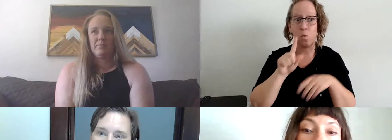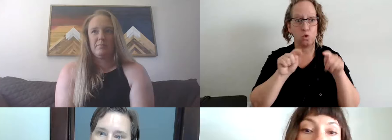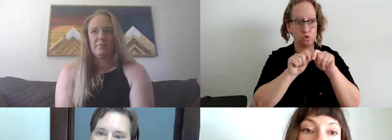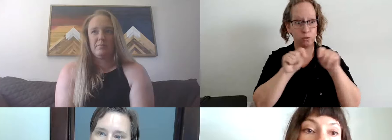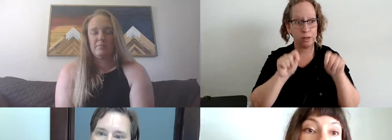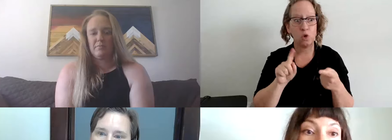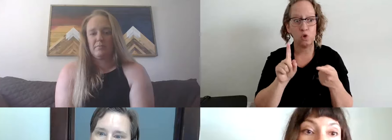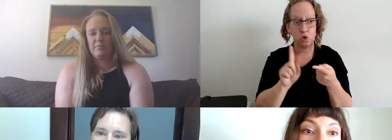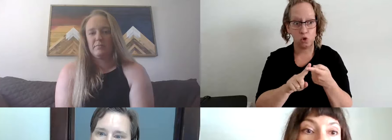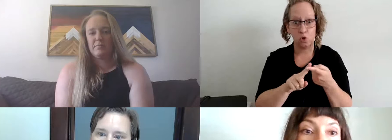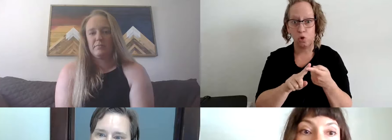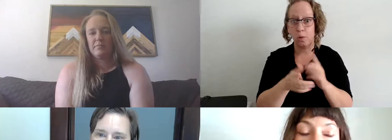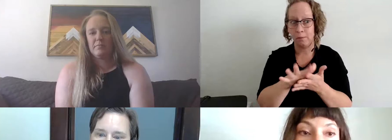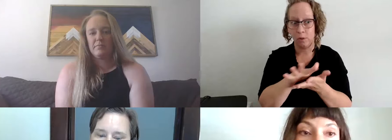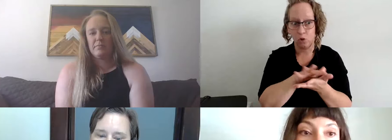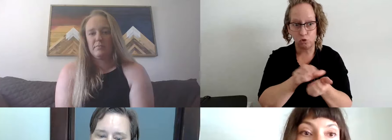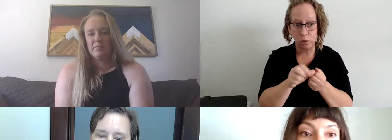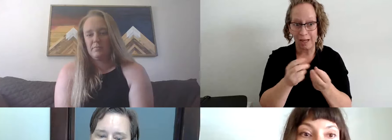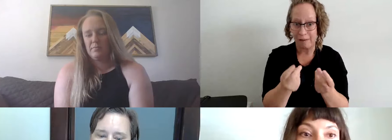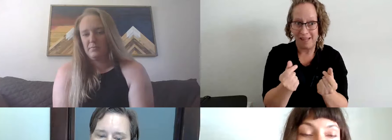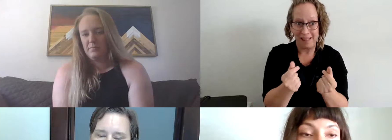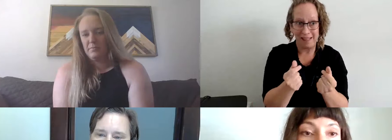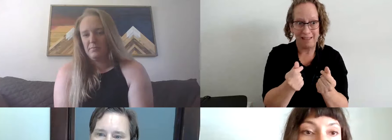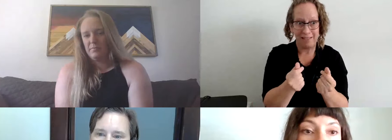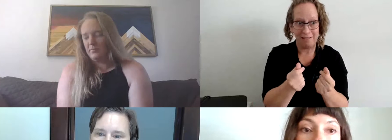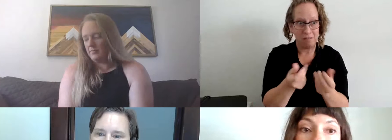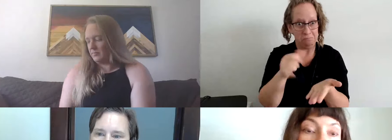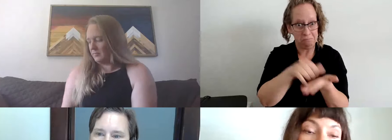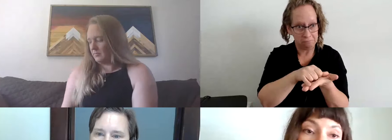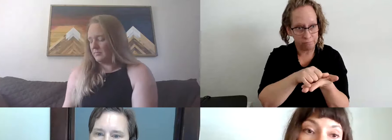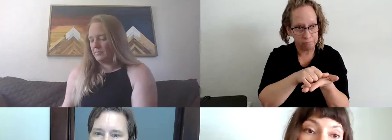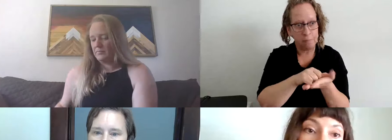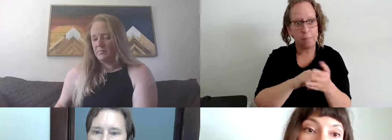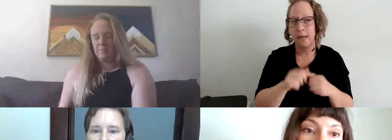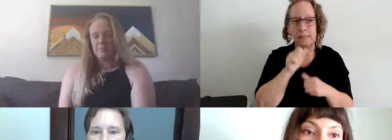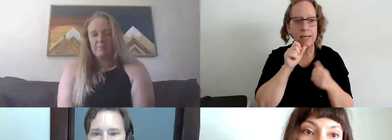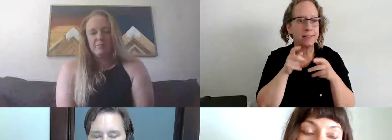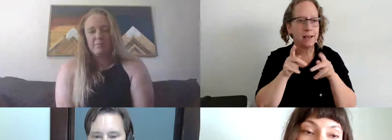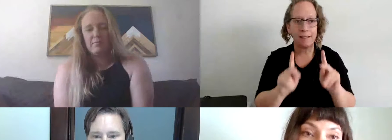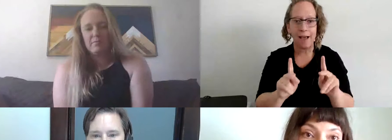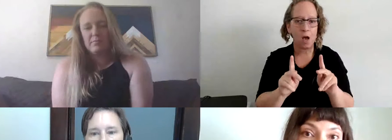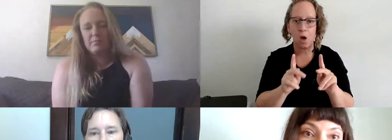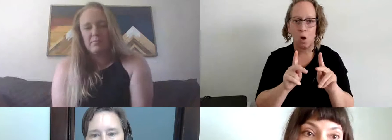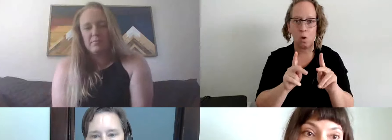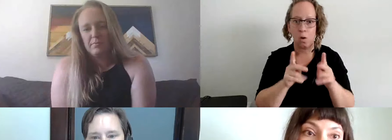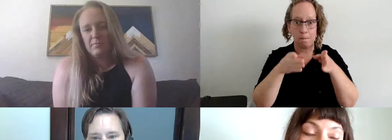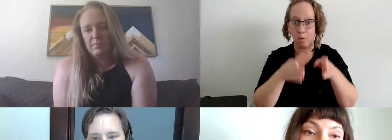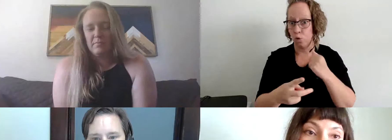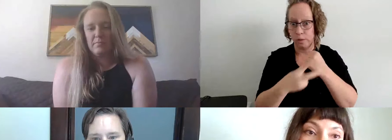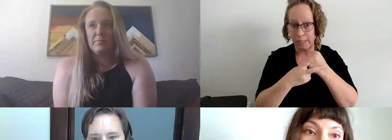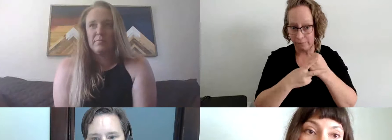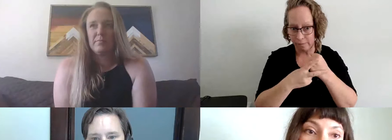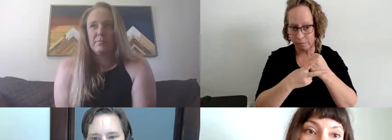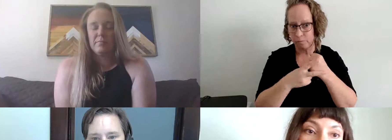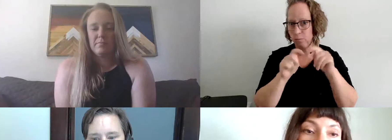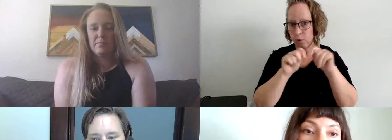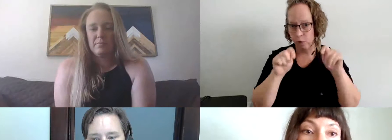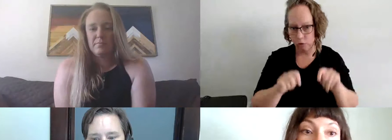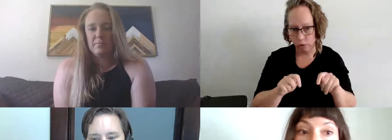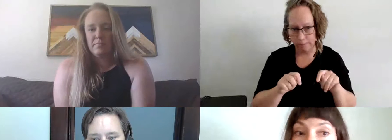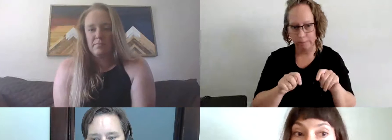transcript to be destroyed immediately at the end of the call and does not allow individuals to save the